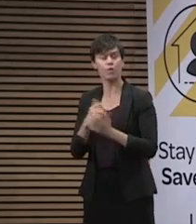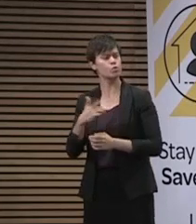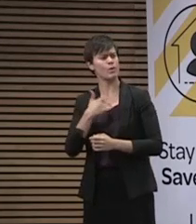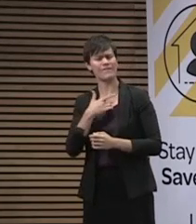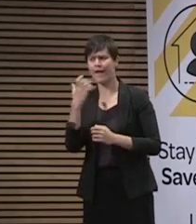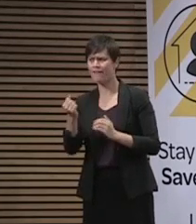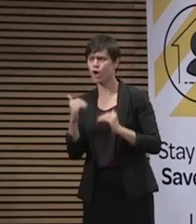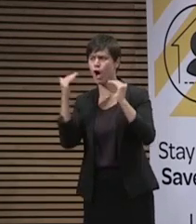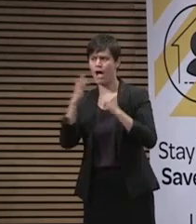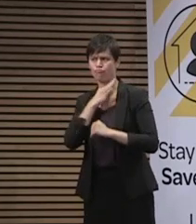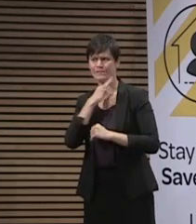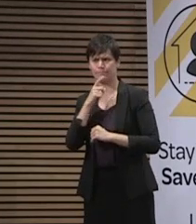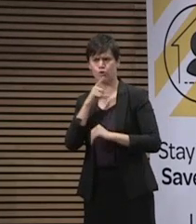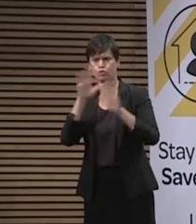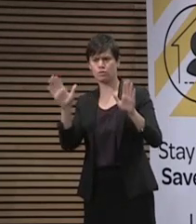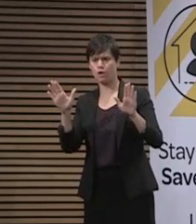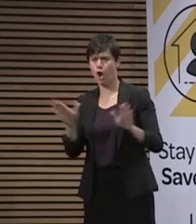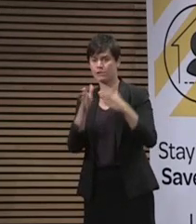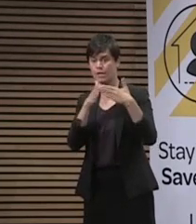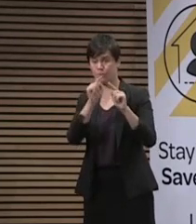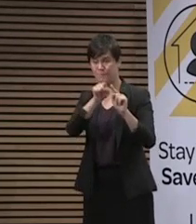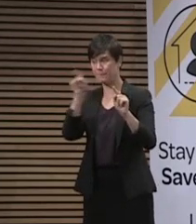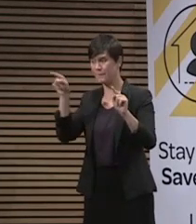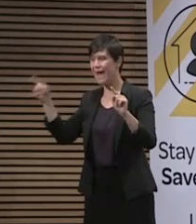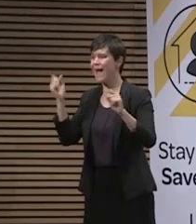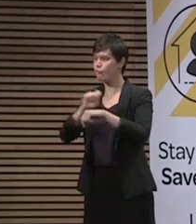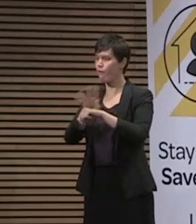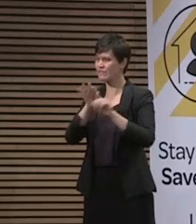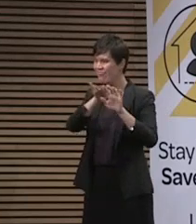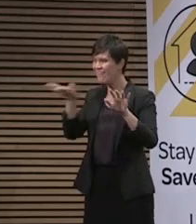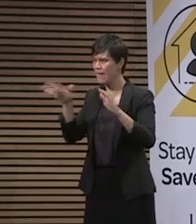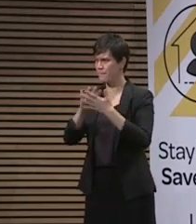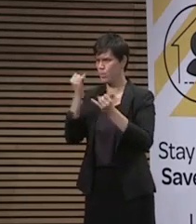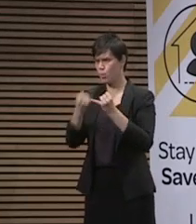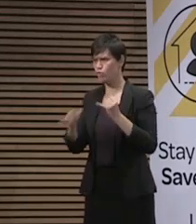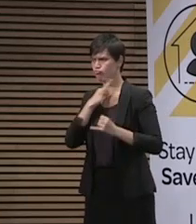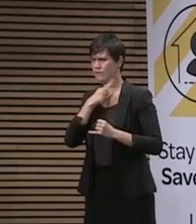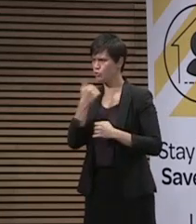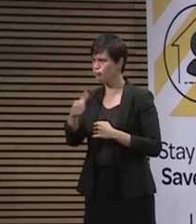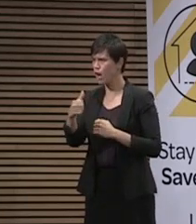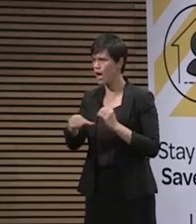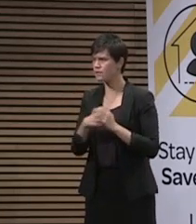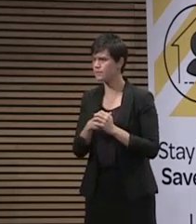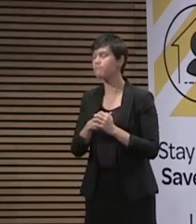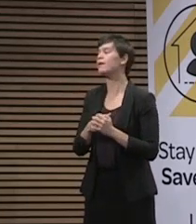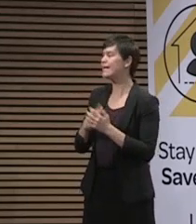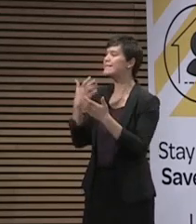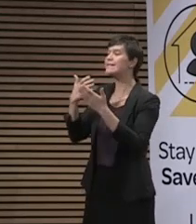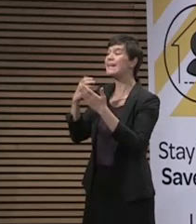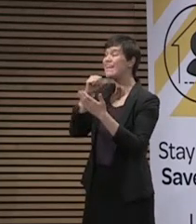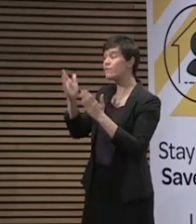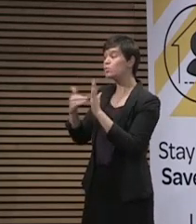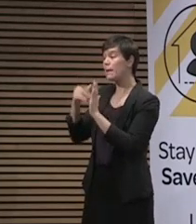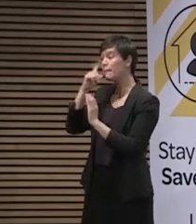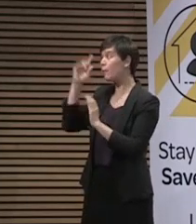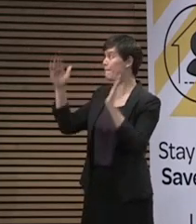on some of those ships already. We're treating all New Zealanders who are coming in from international travel as high risk, and that